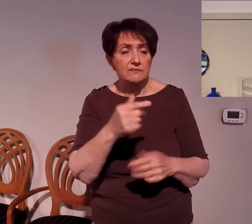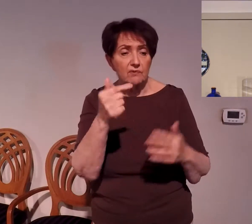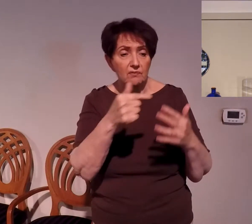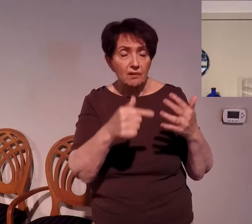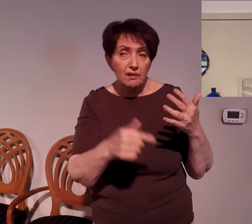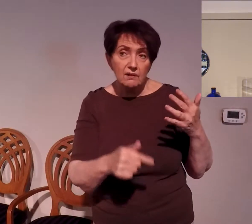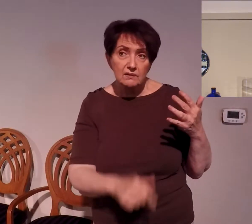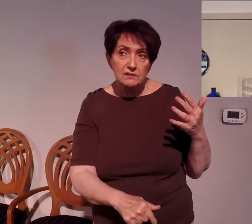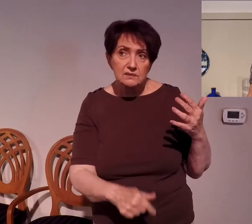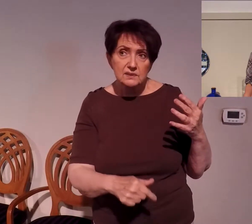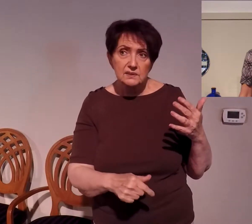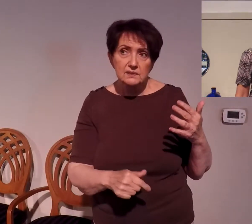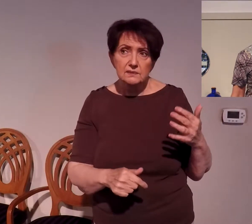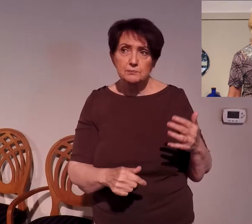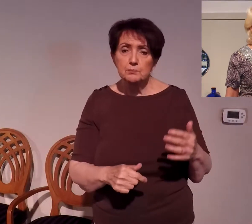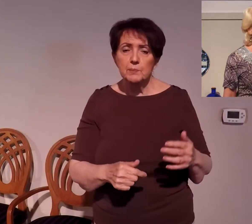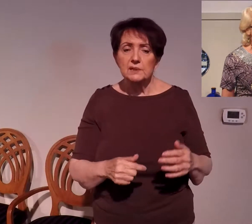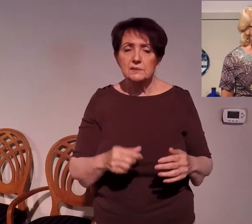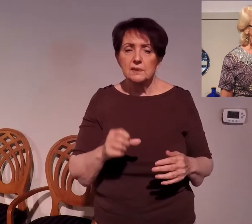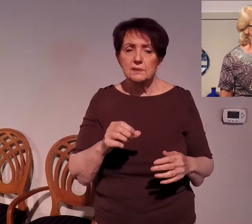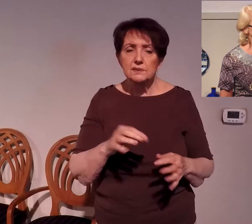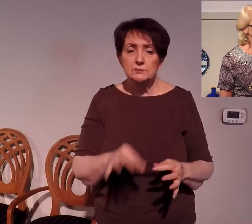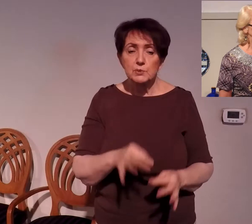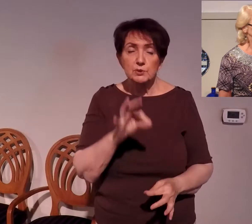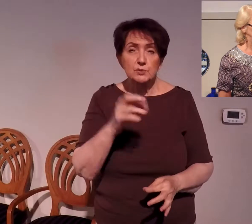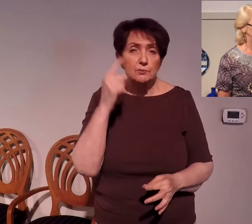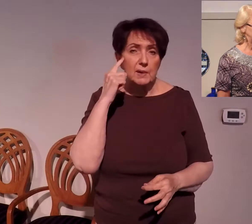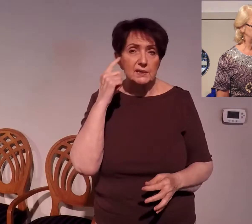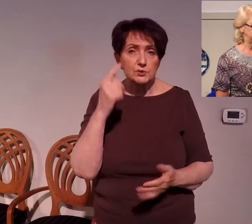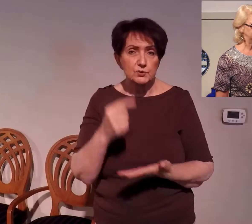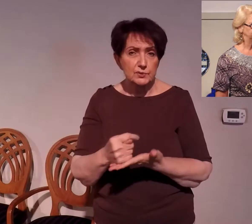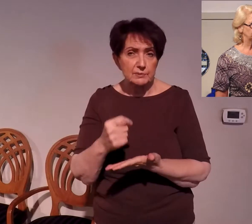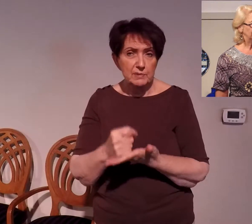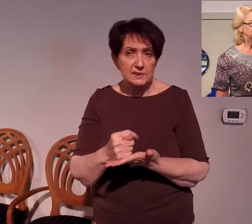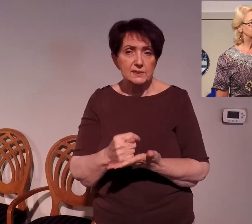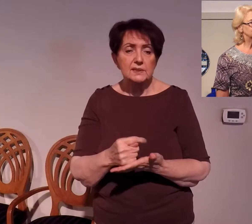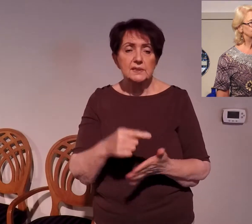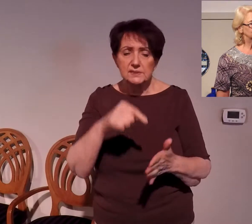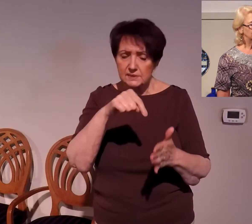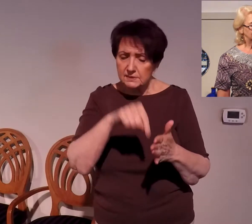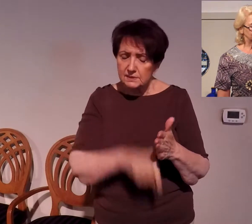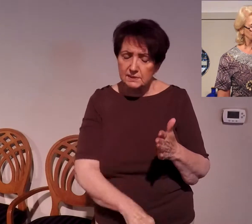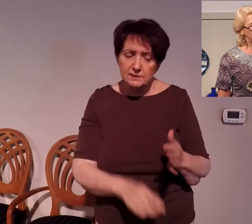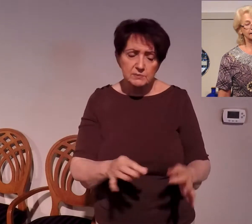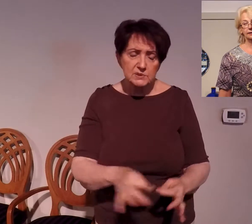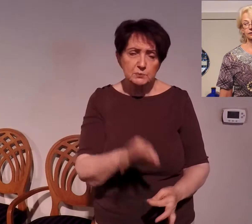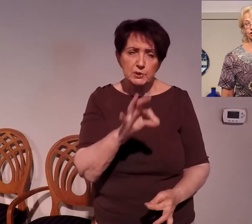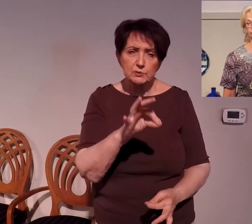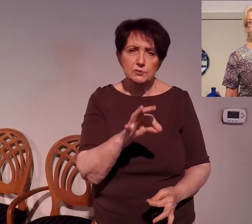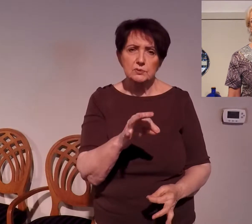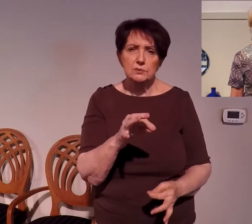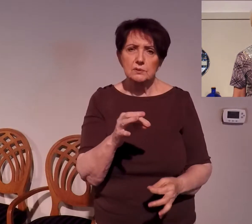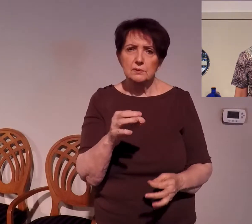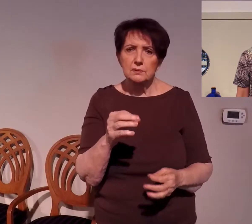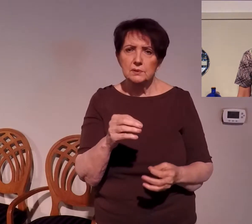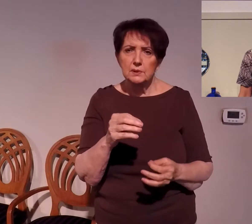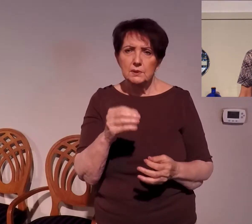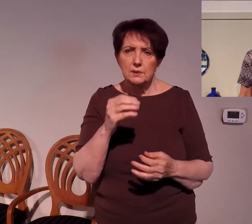mind treatment is in of itself a profound spiritual deepening. into the recognition